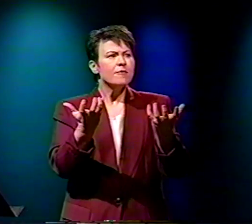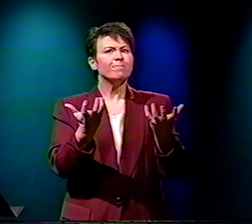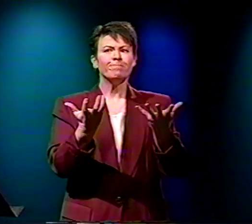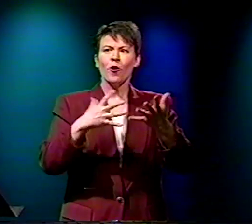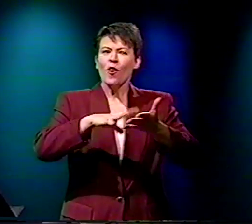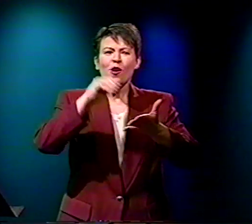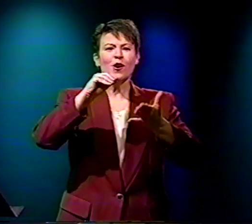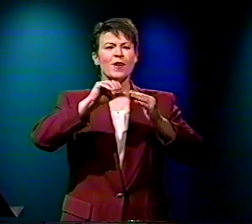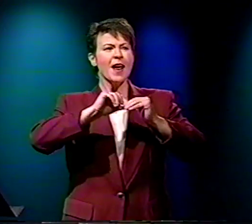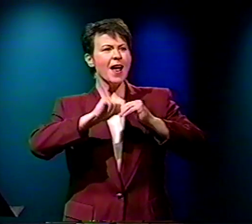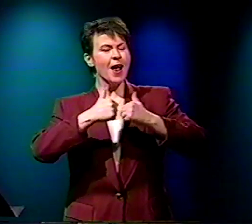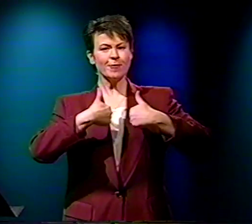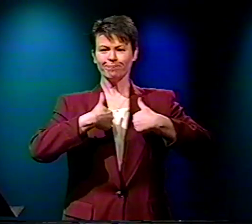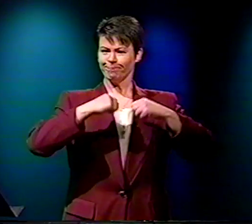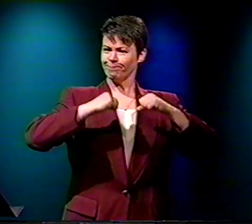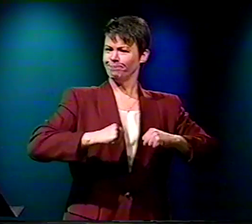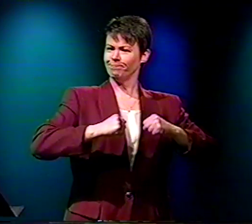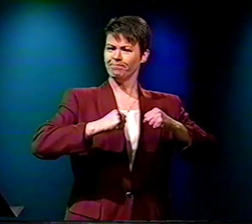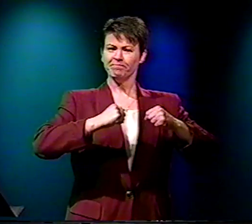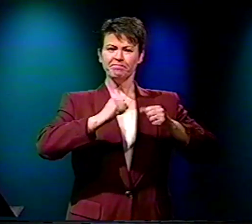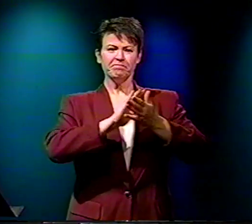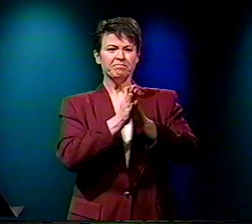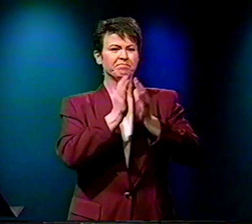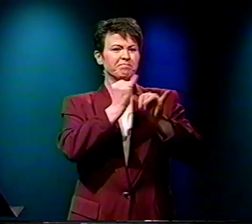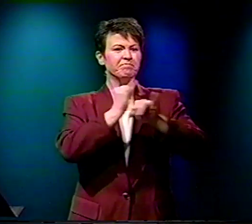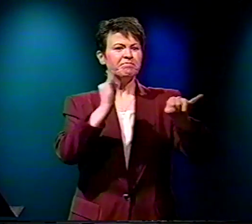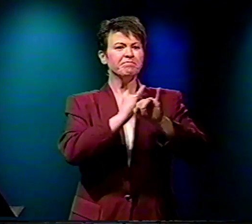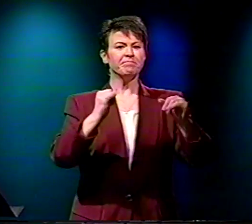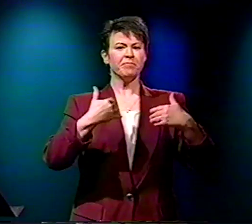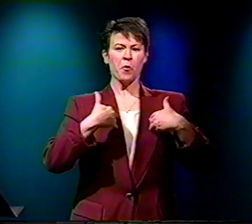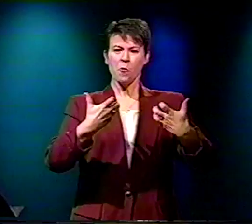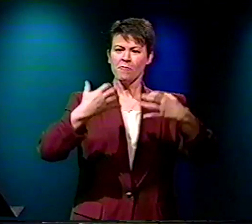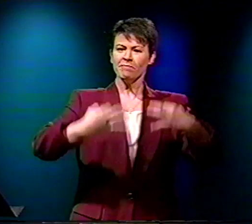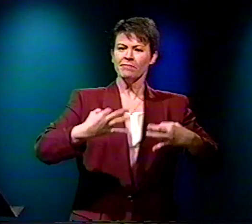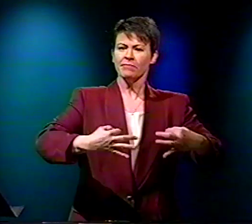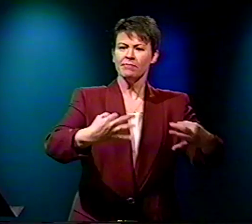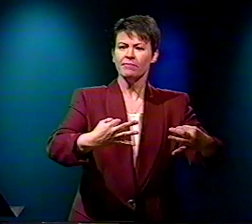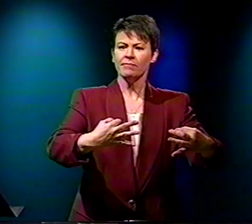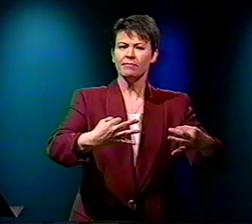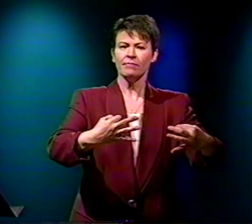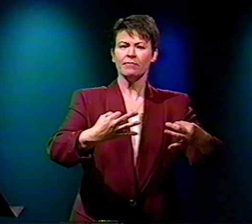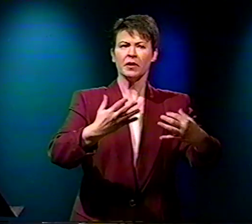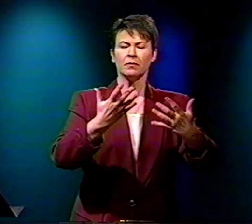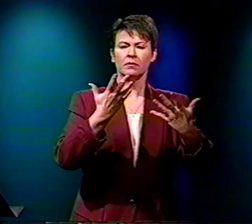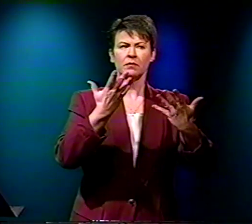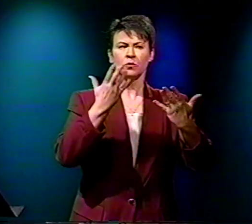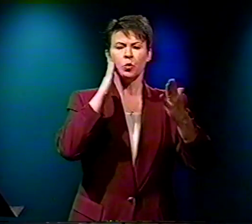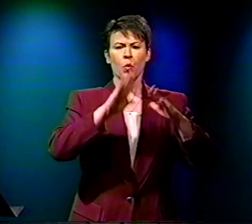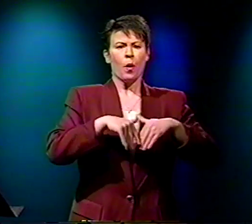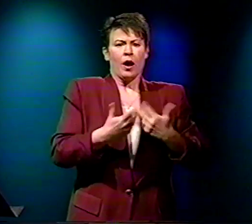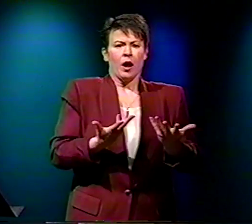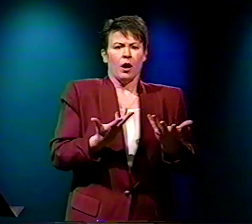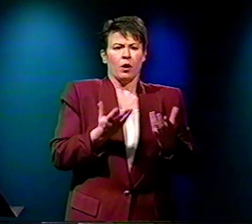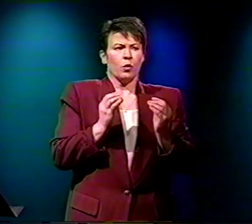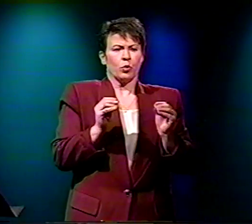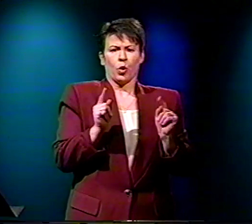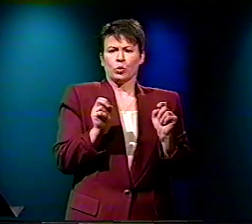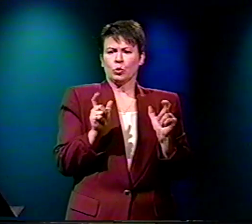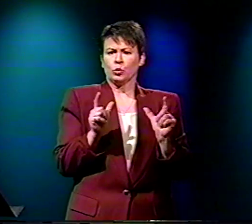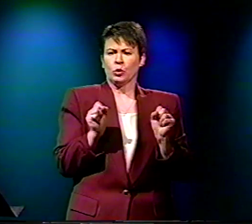Perhaps a deaf person really wants to learn how to become more independent and to take that control and to make decisions for themselves, and yet they don't know